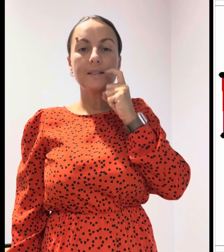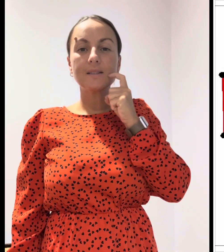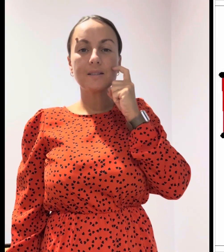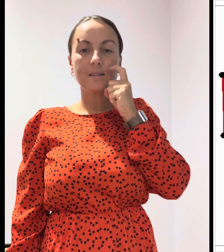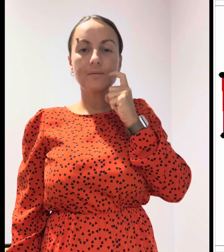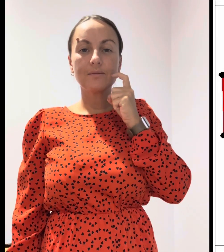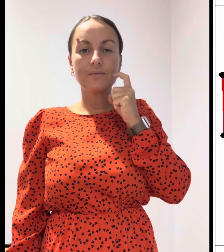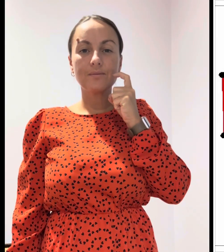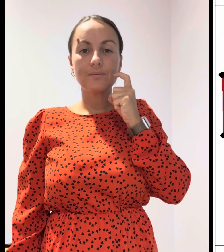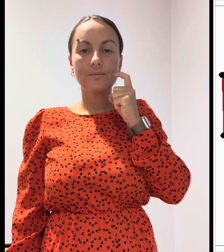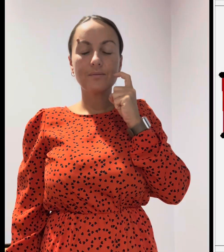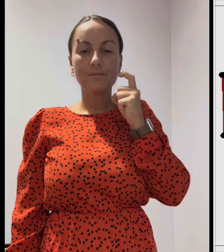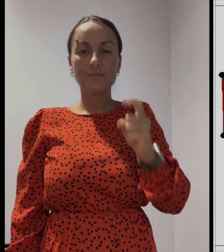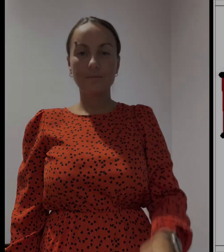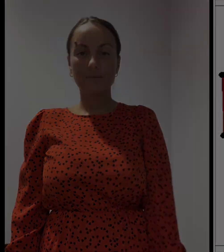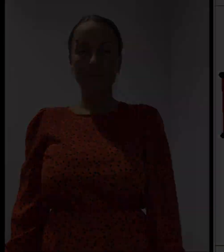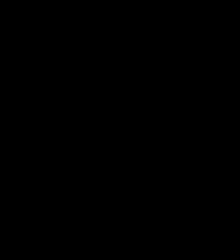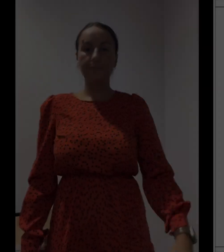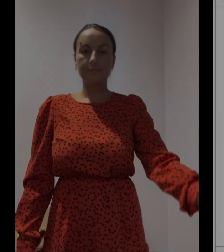sweets.